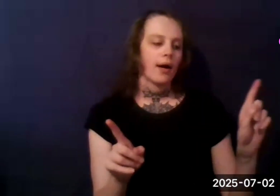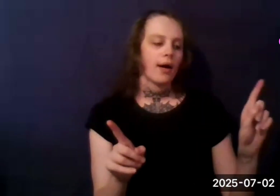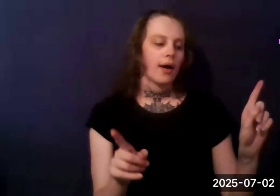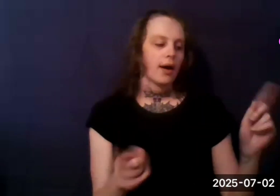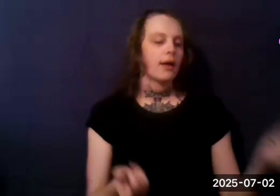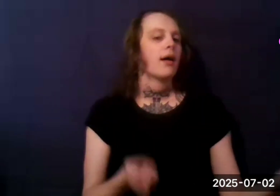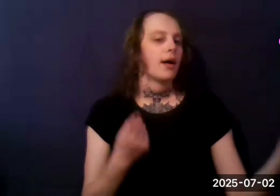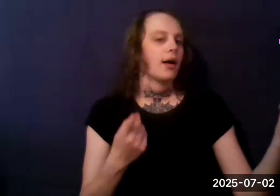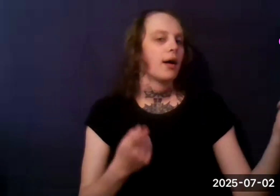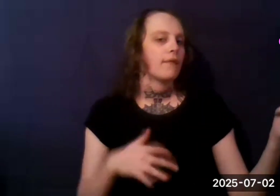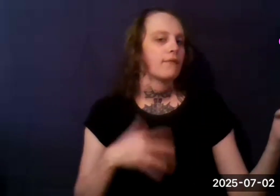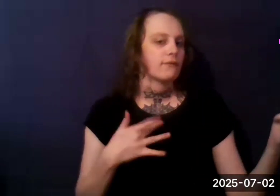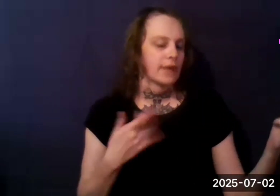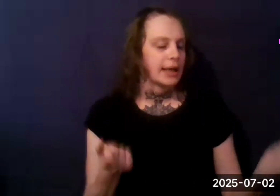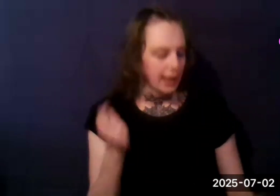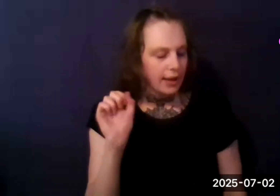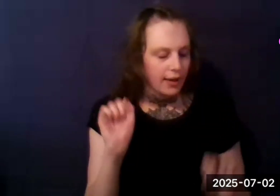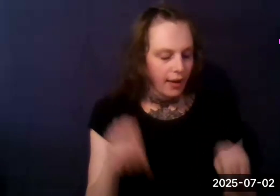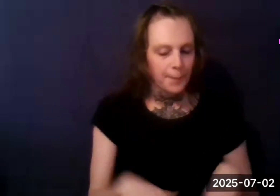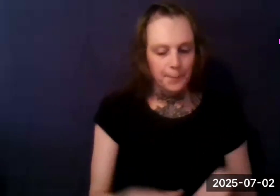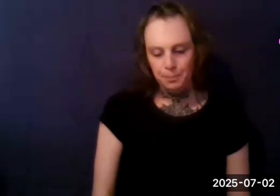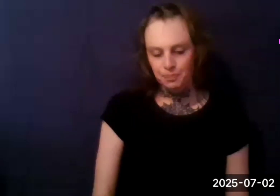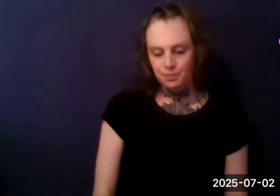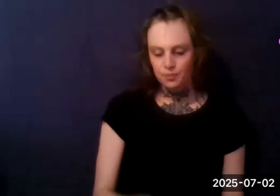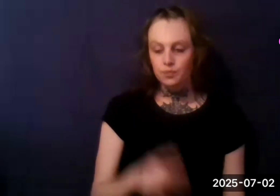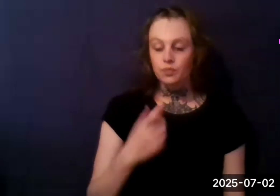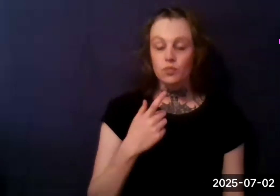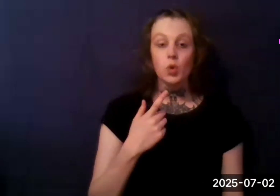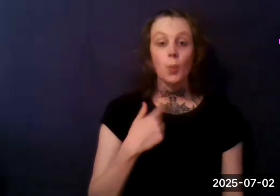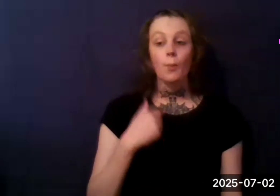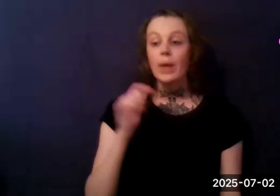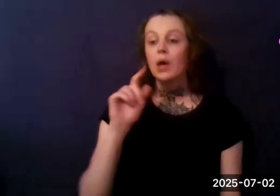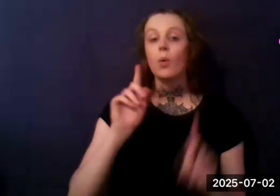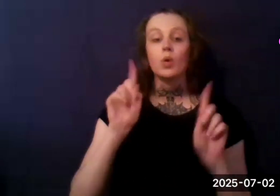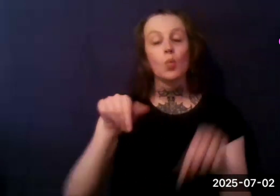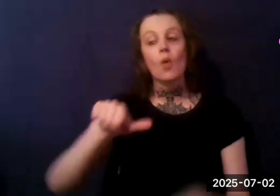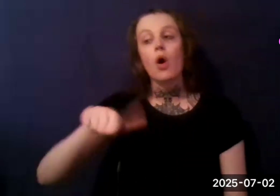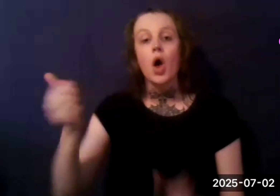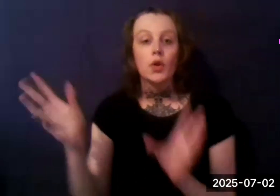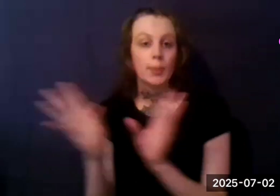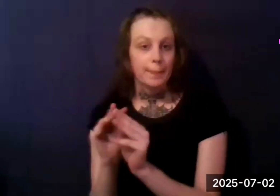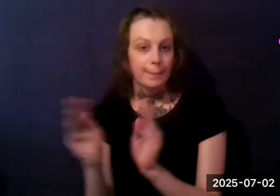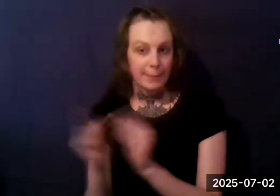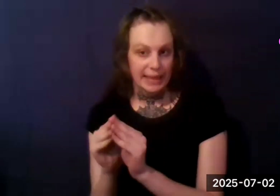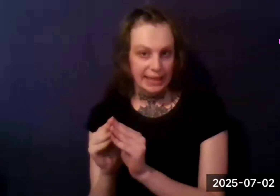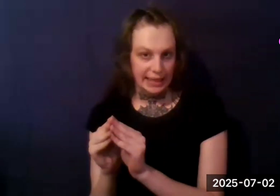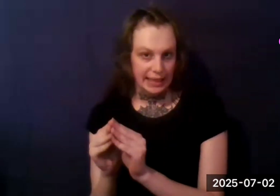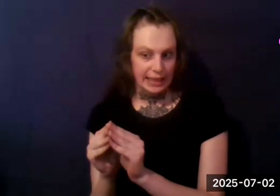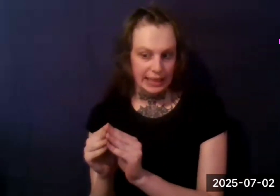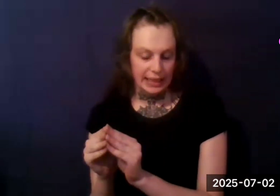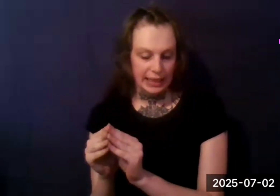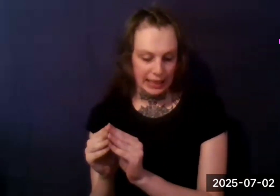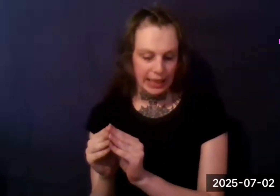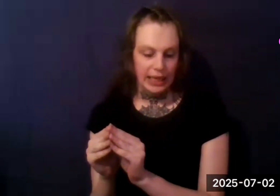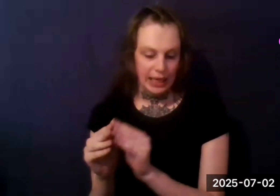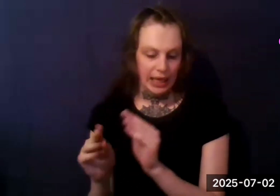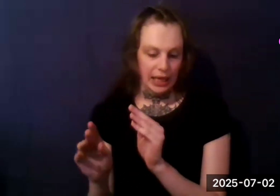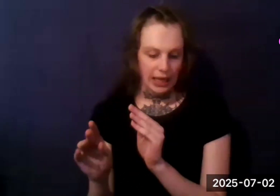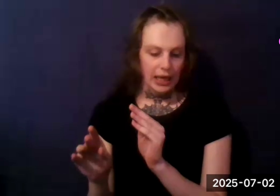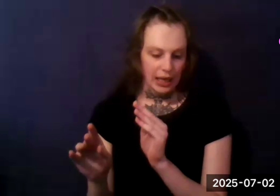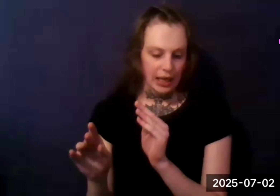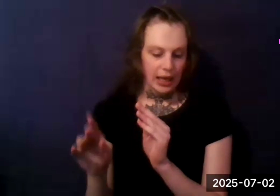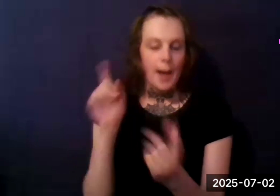in that area. And when I met him, he brought me to what would become my first like true home